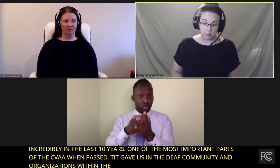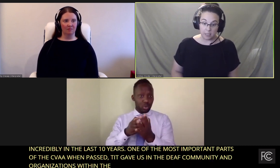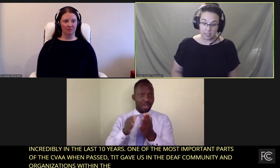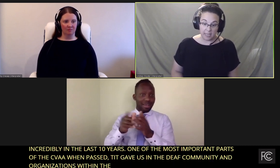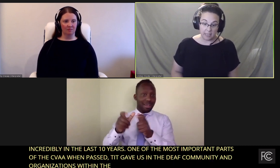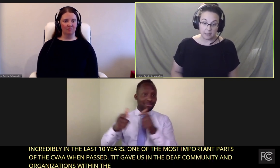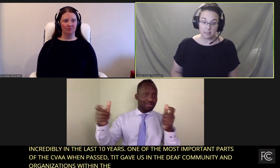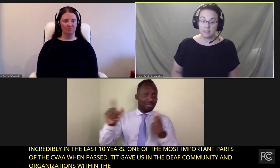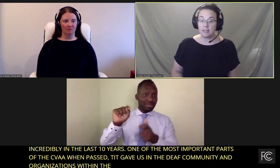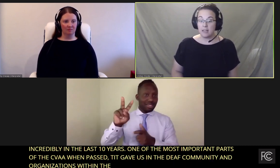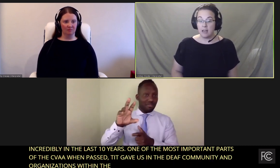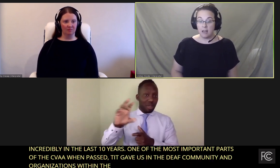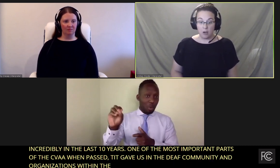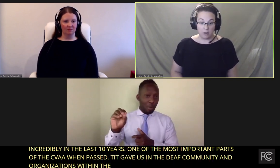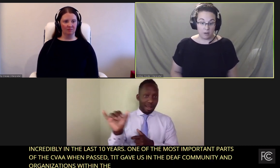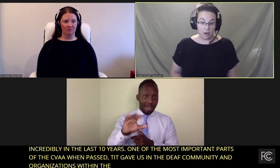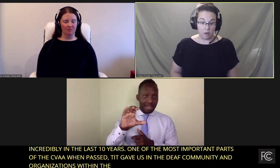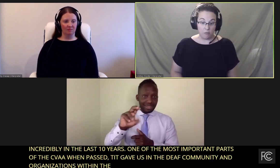accessibility.